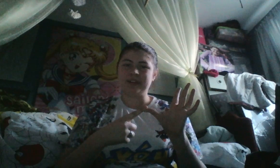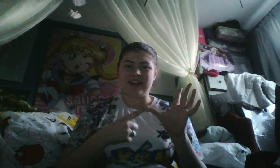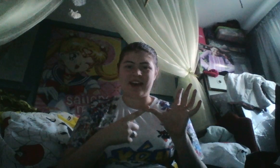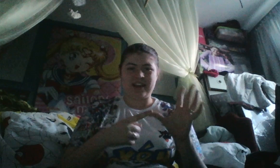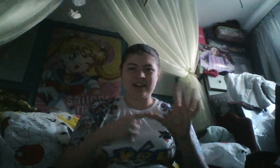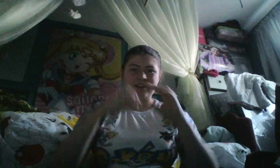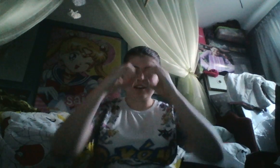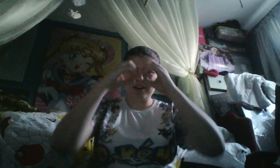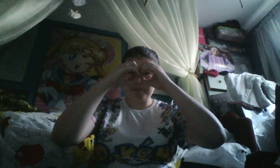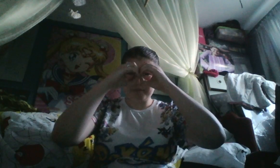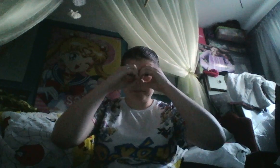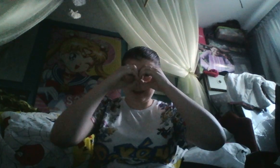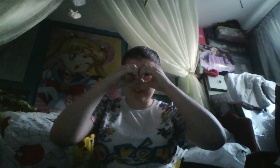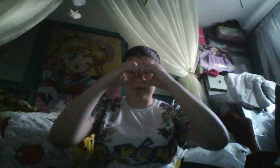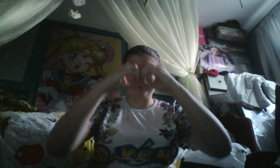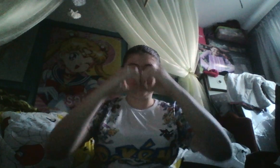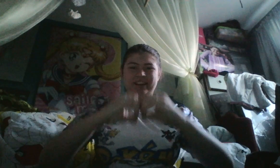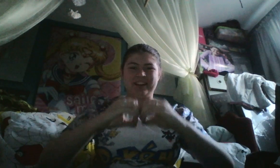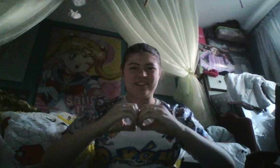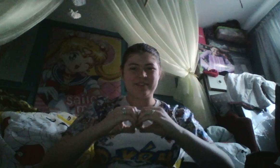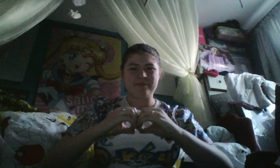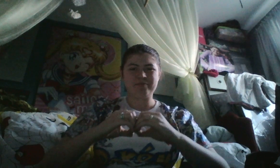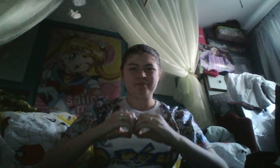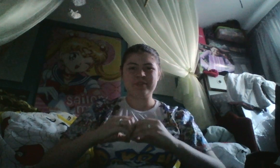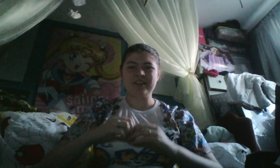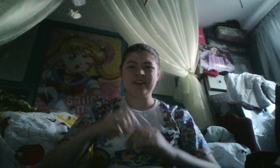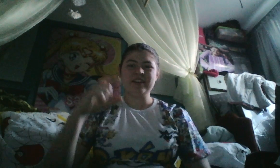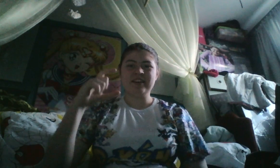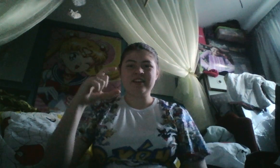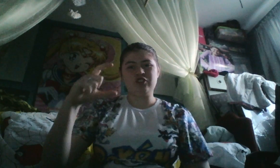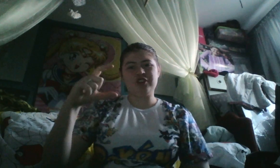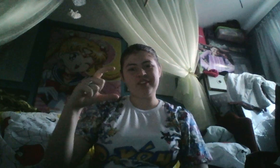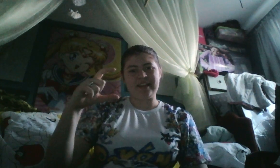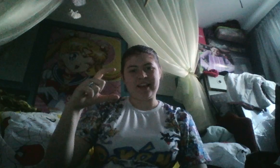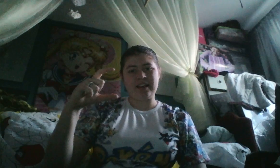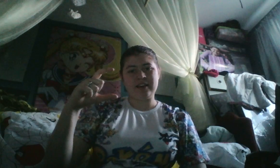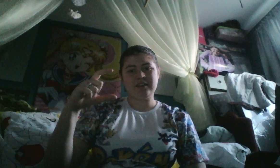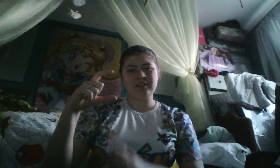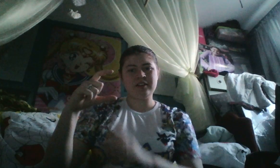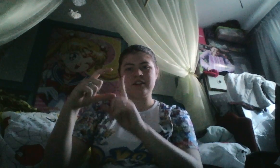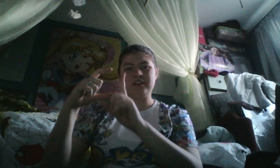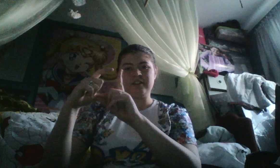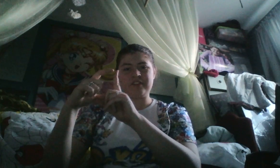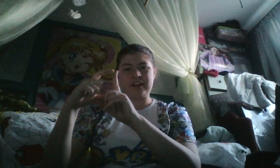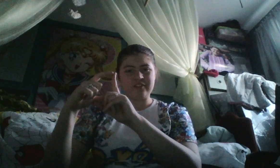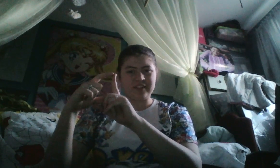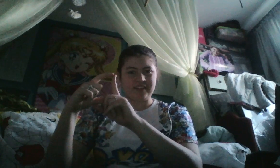for A, B for binoculars, drawn C, finger for